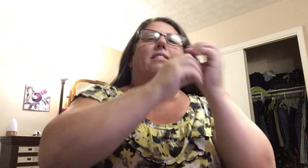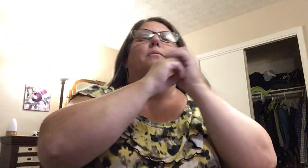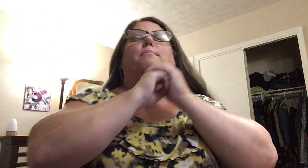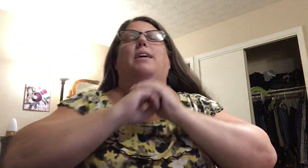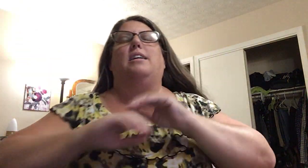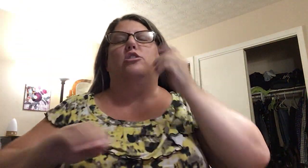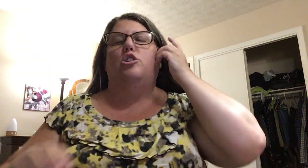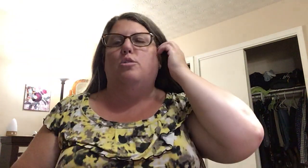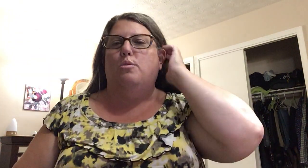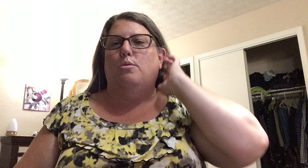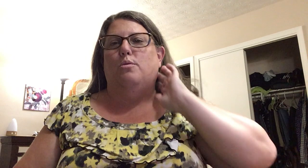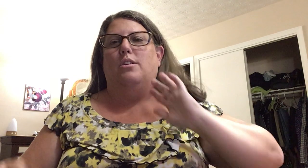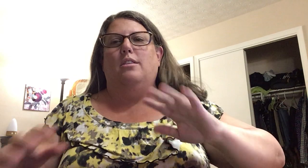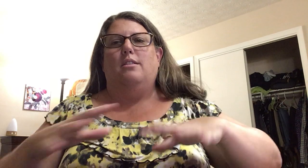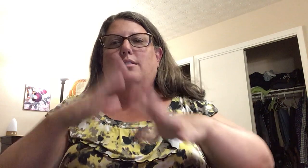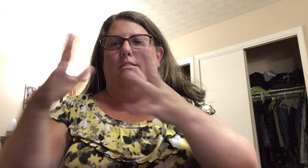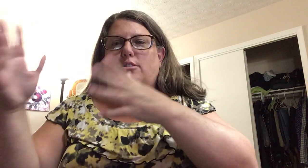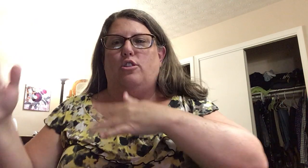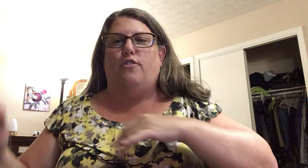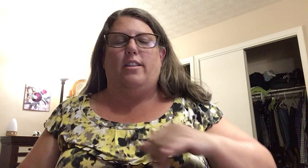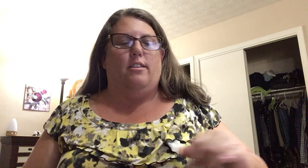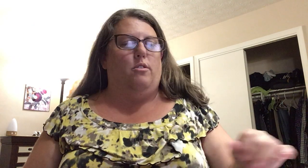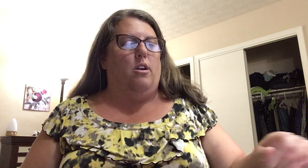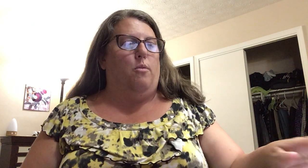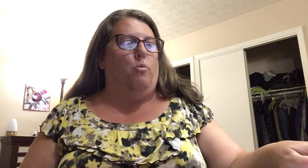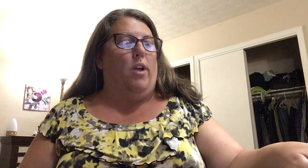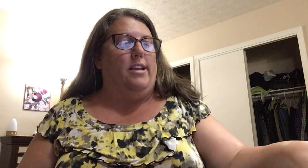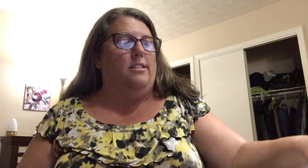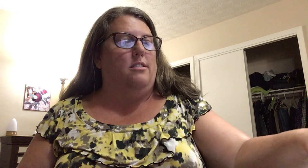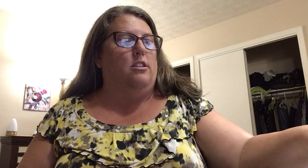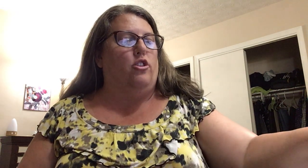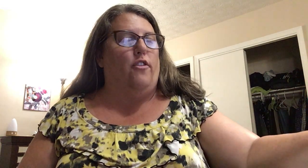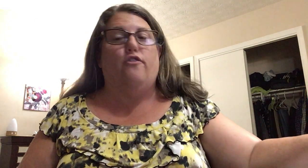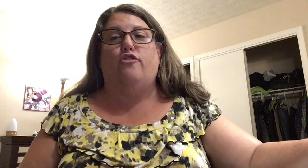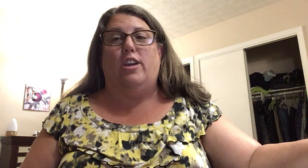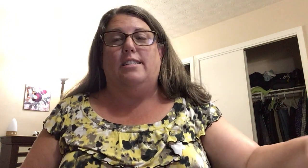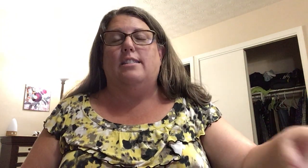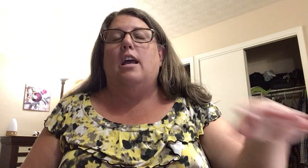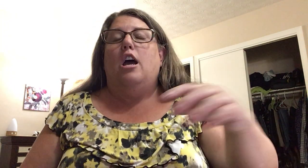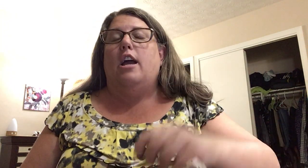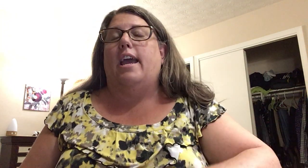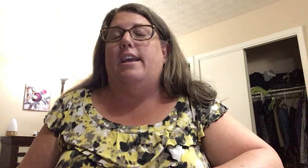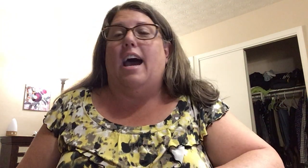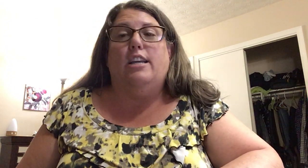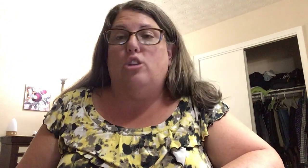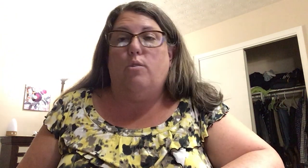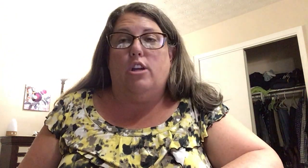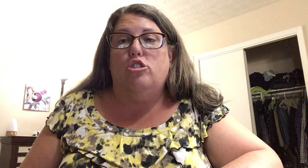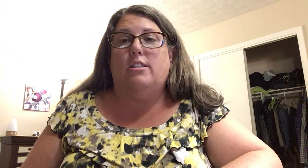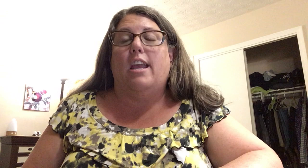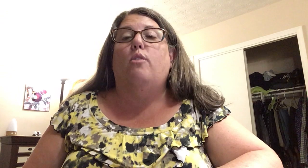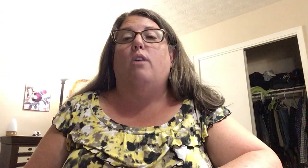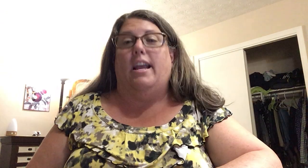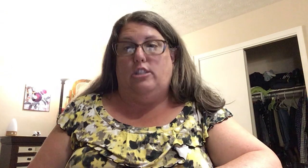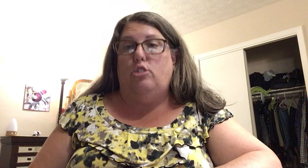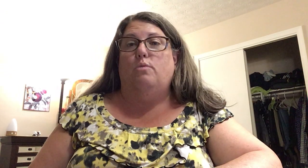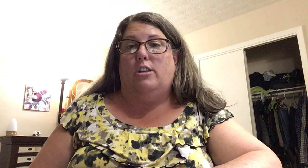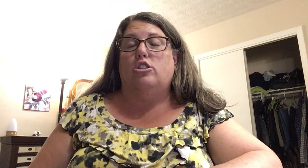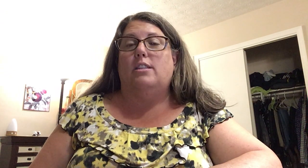them into different ways and different phrases. Okay, I don't understand or I do